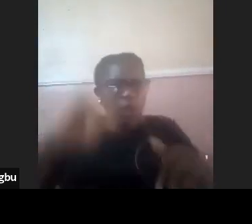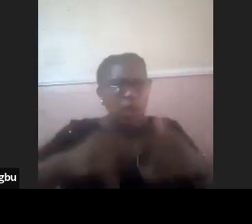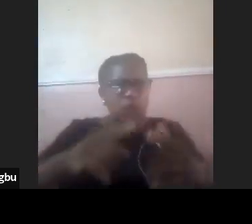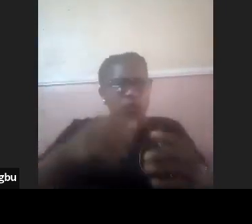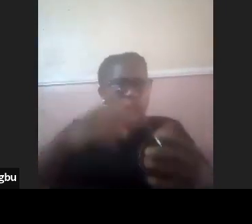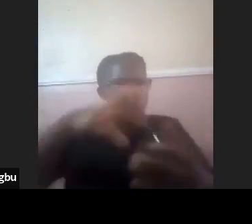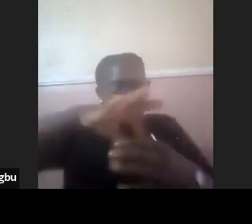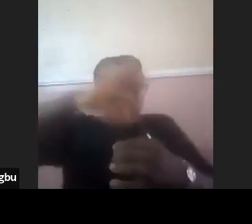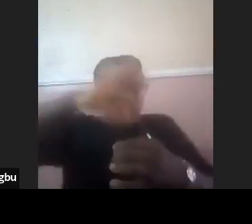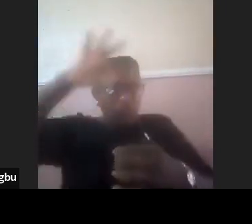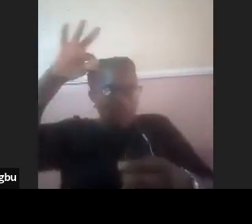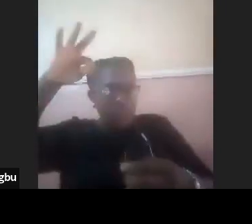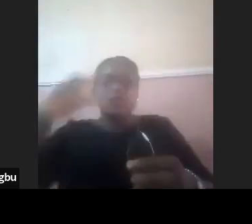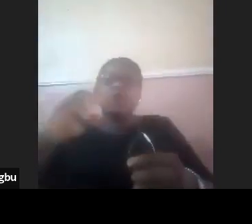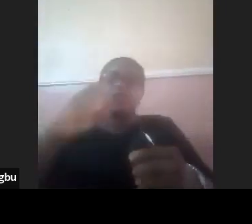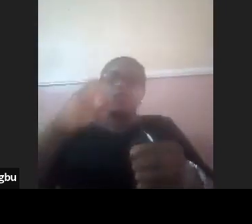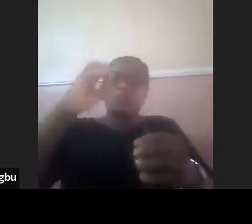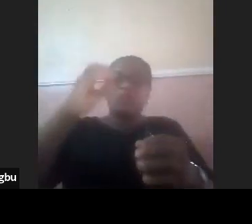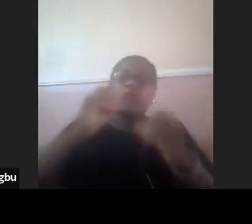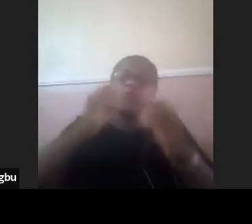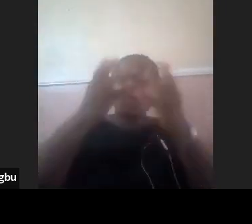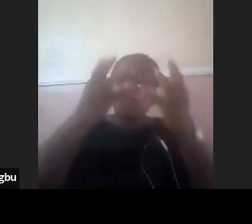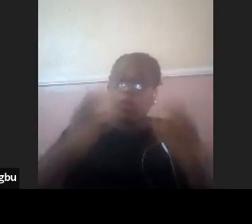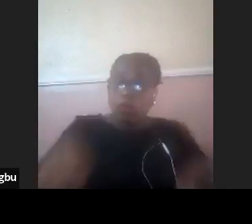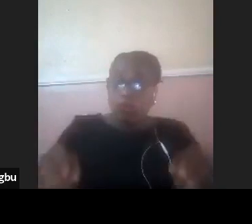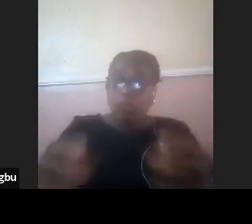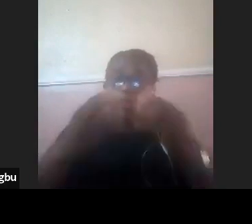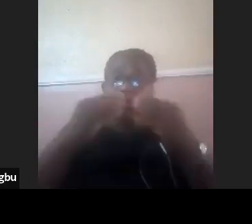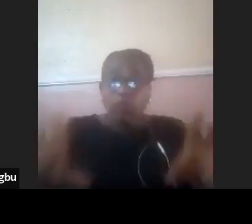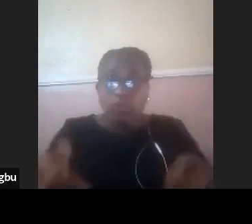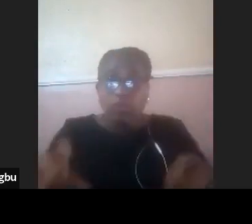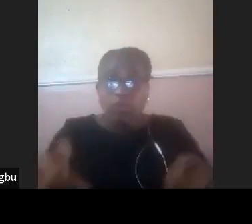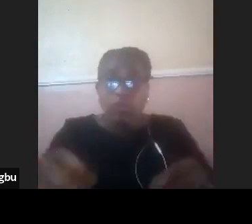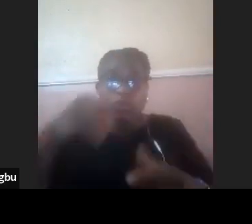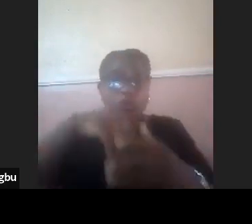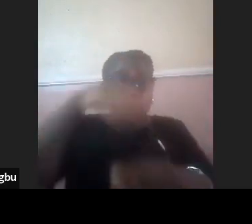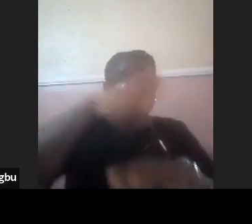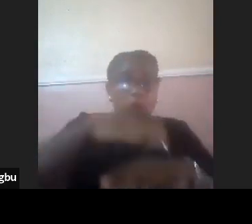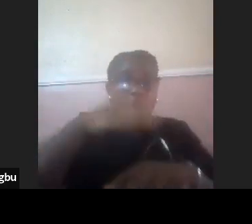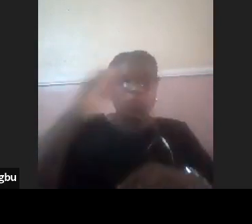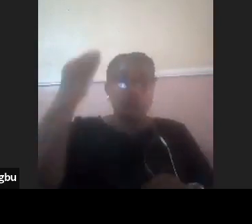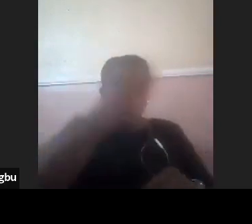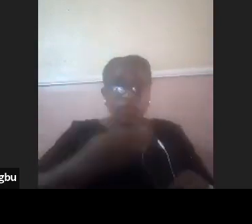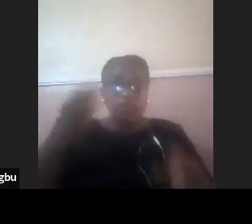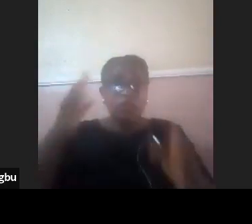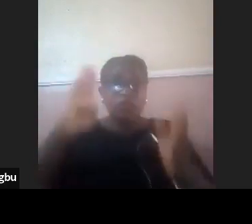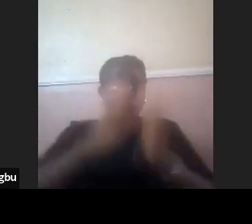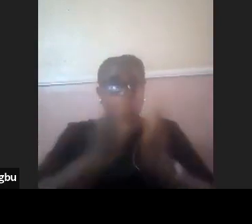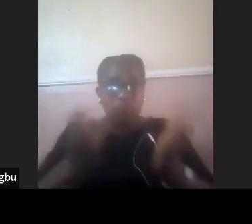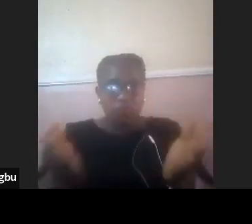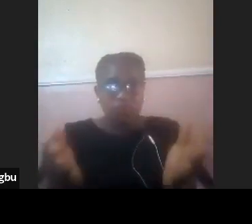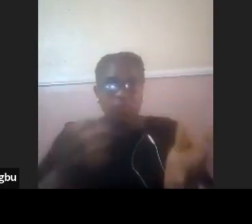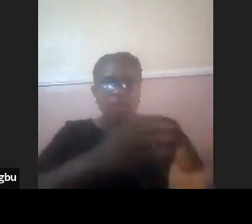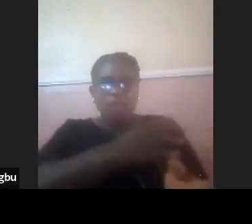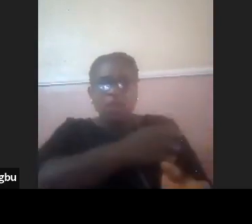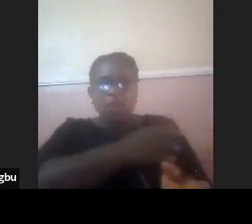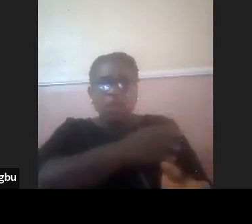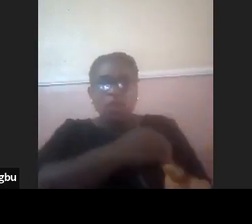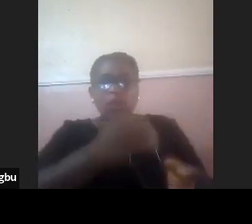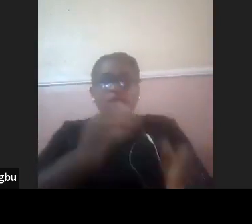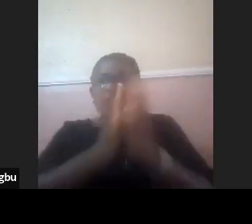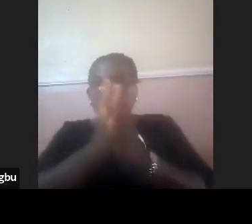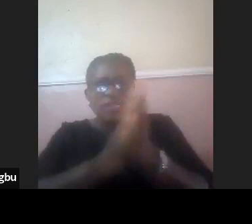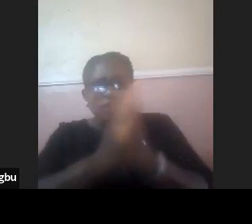people are using IG, people are using different social media platforms. This is an interesting avenue to